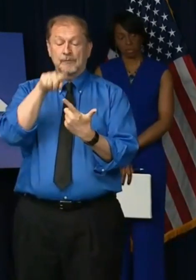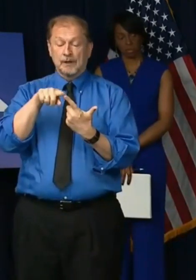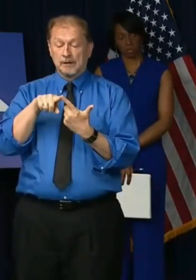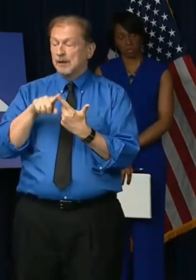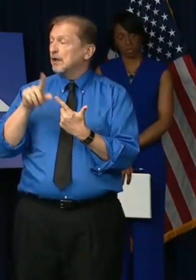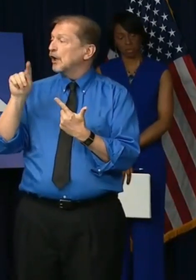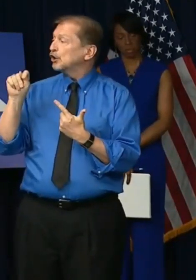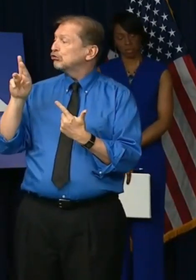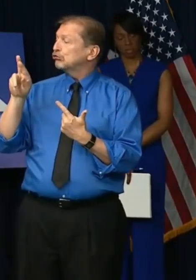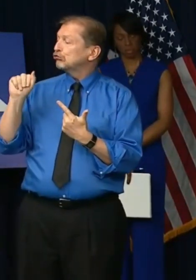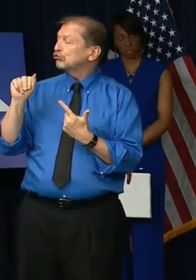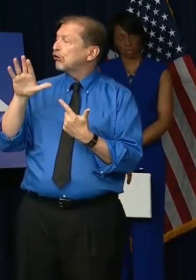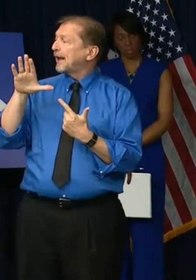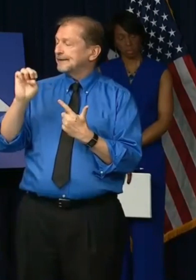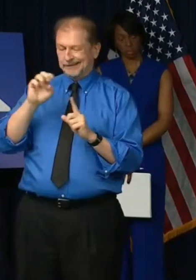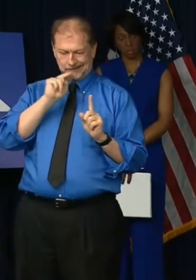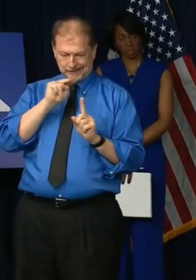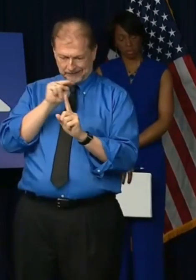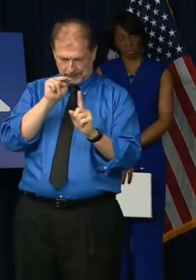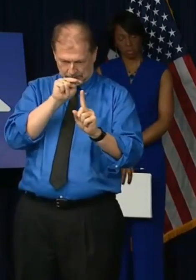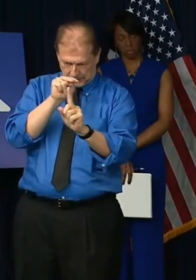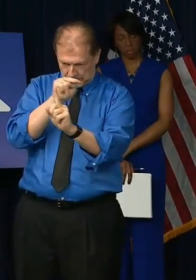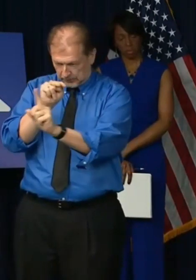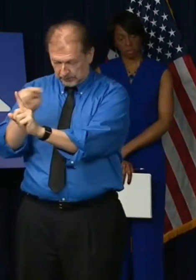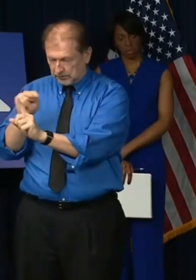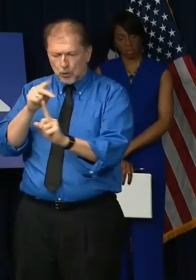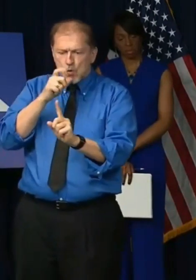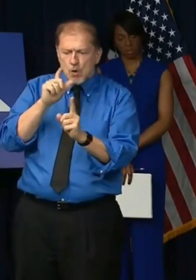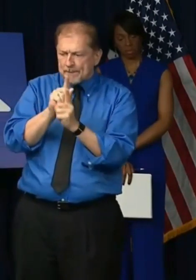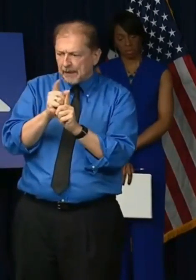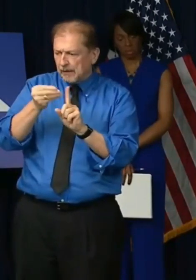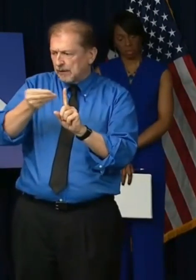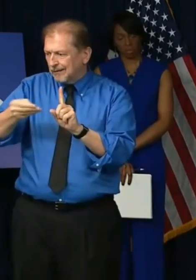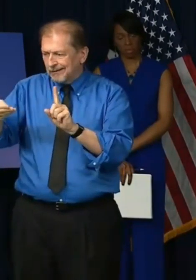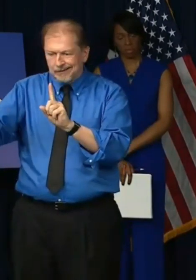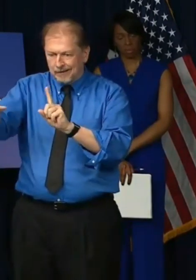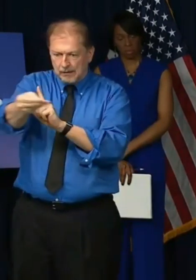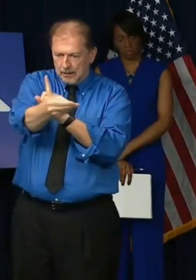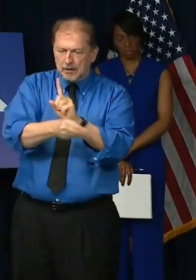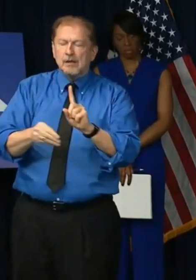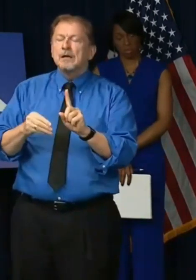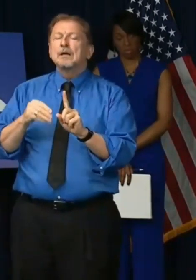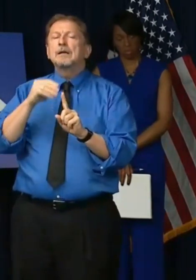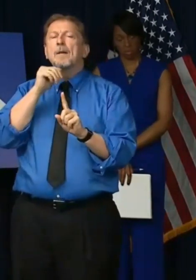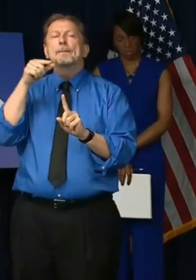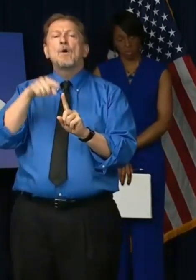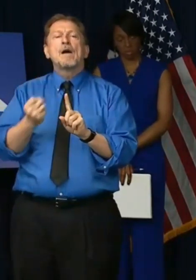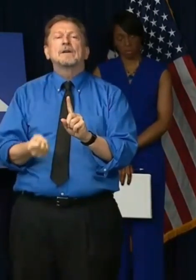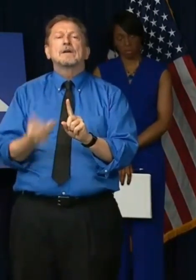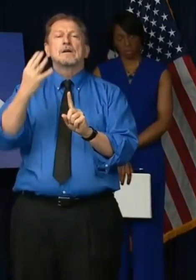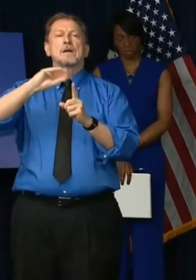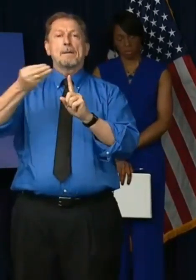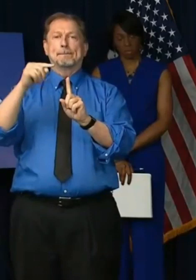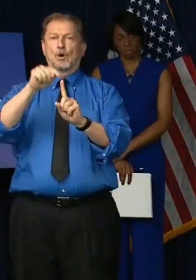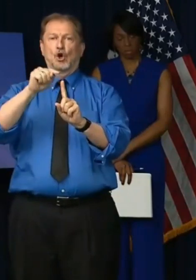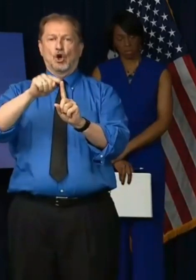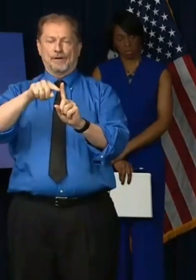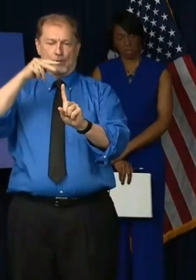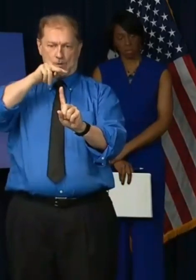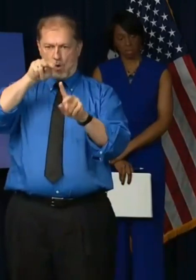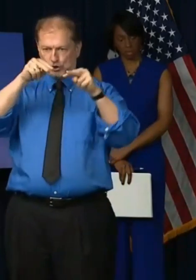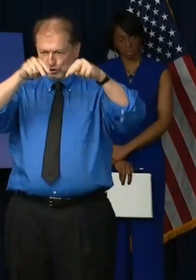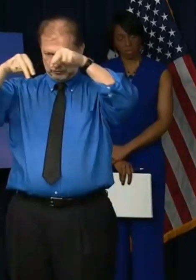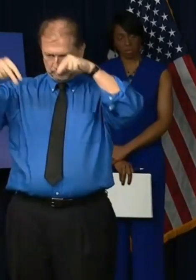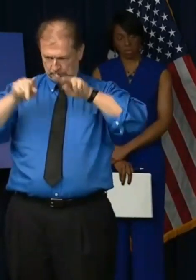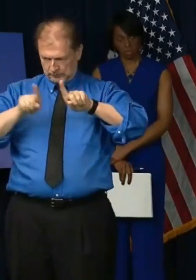it's not a matter of how many tracings we do. We really need to do, we need to have a